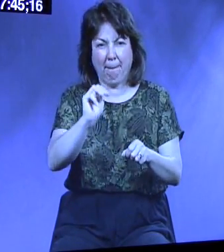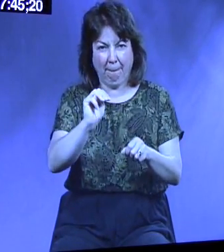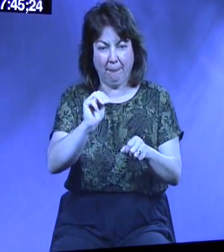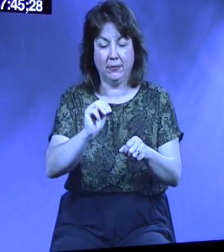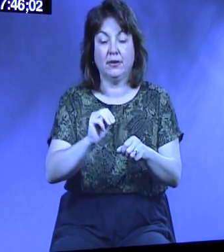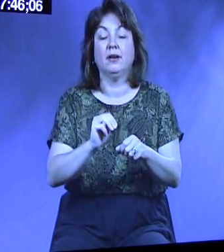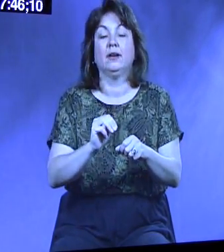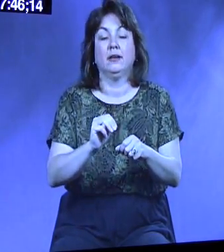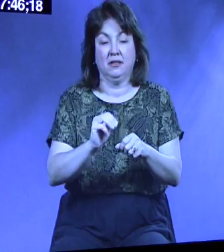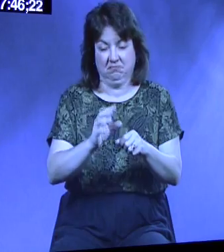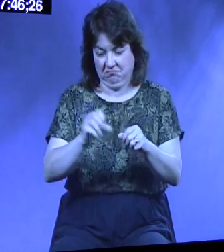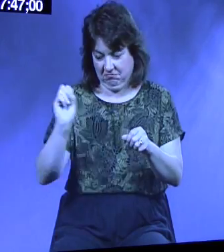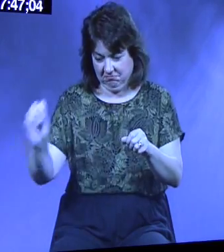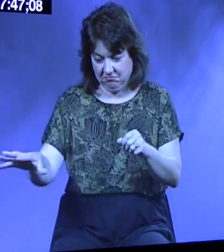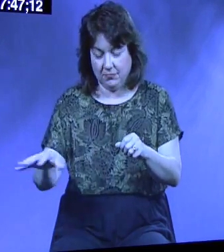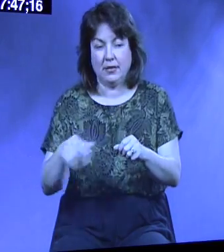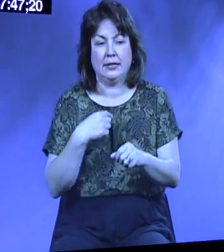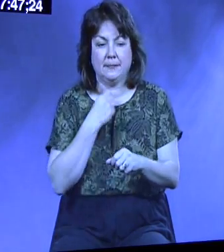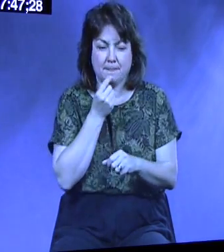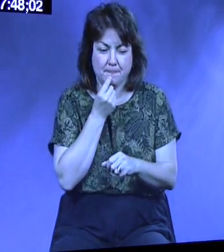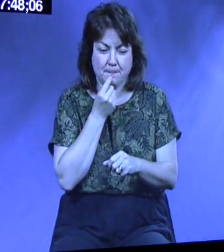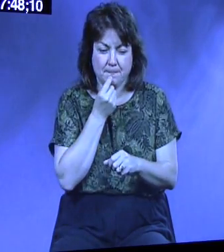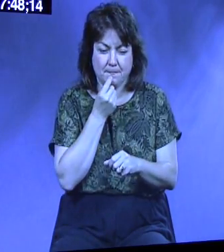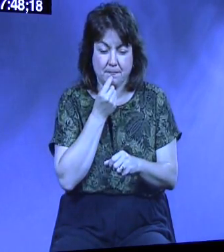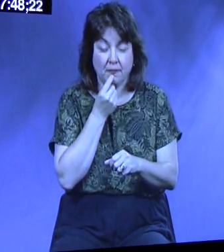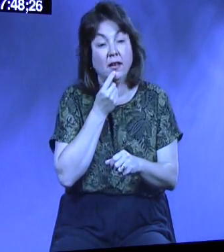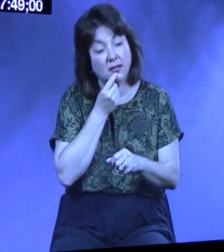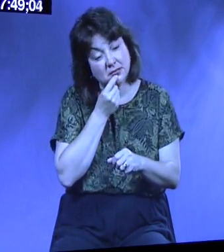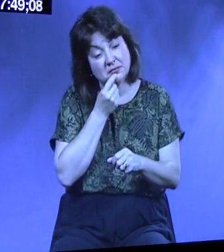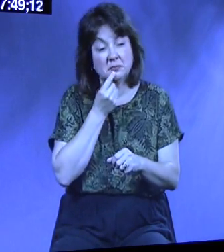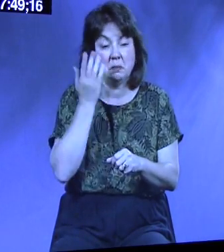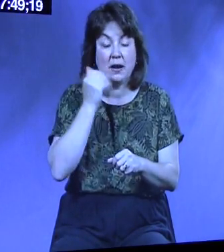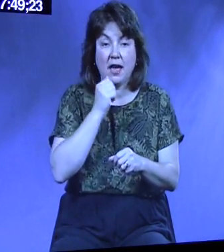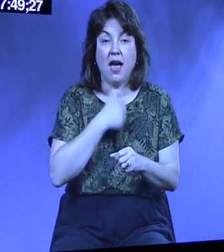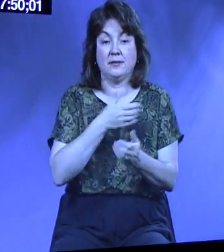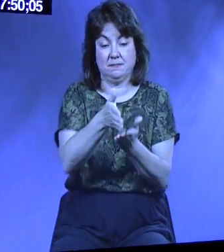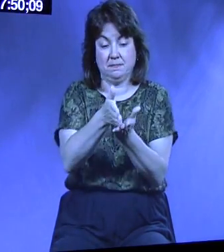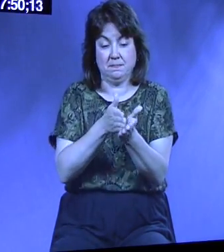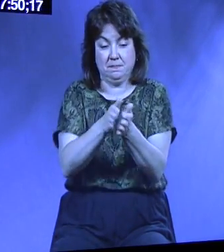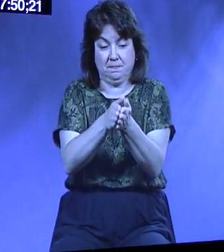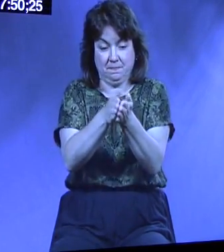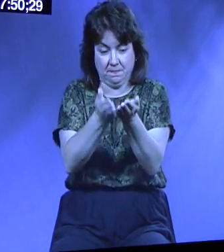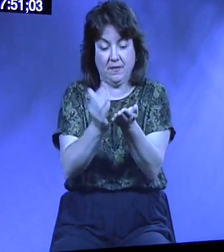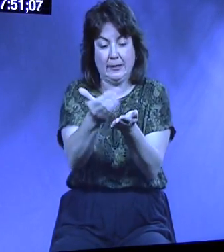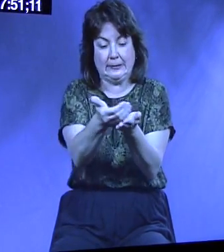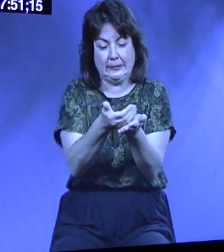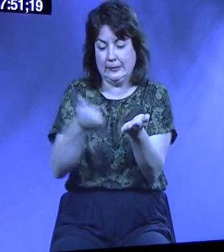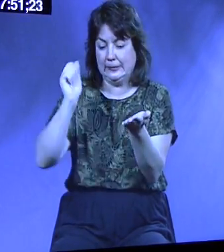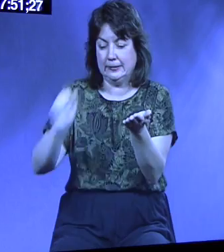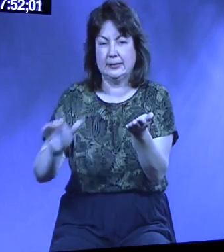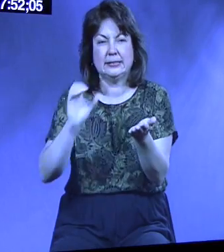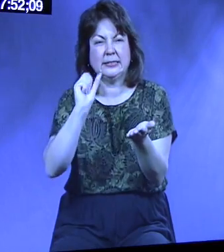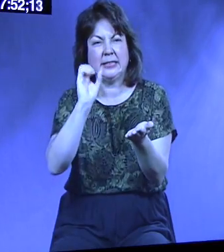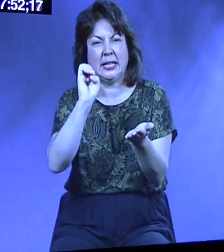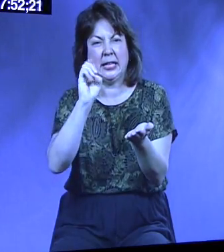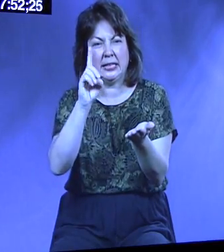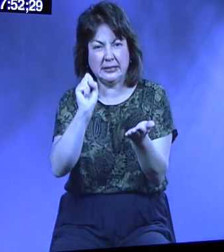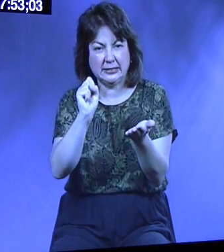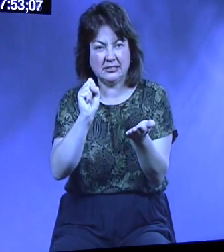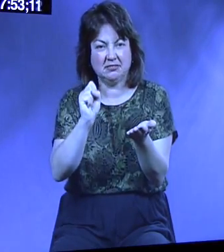off the stem to start off with, and while I was doing that, I figured I might as well de-seed them too.